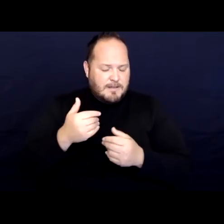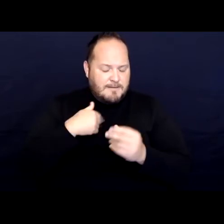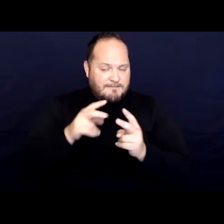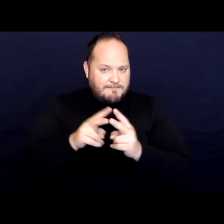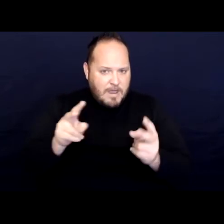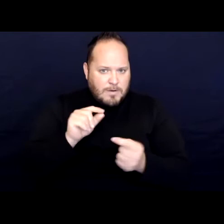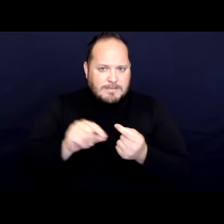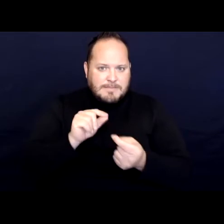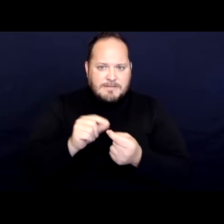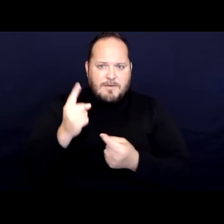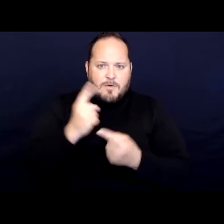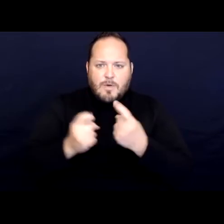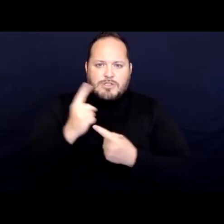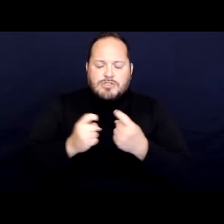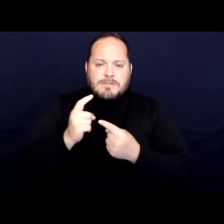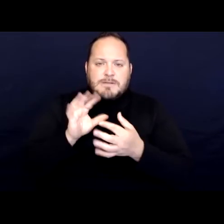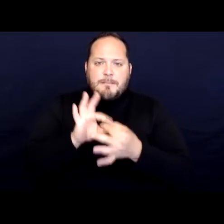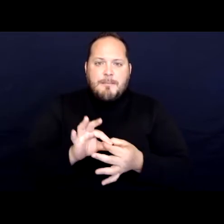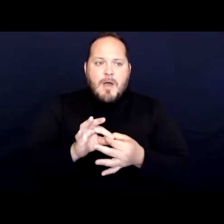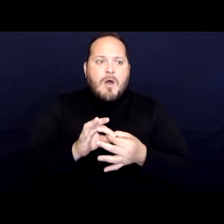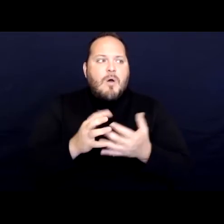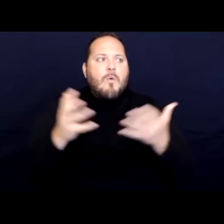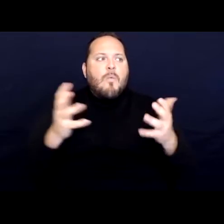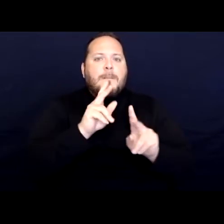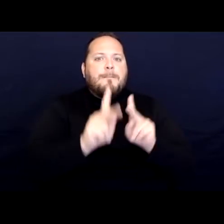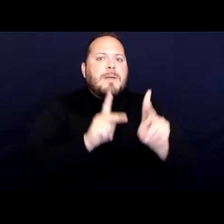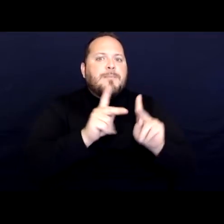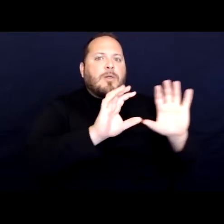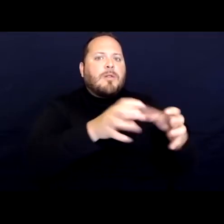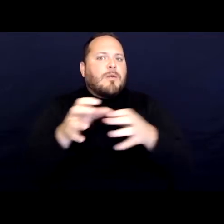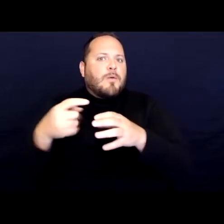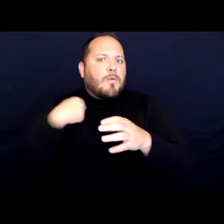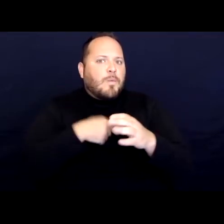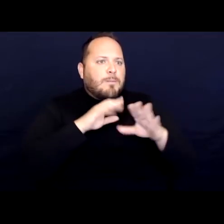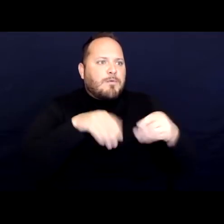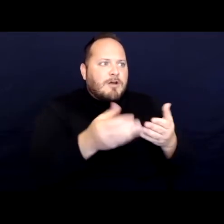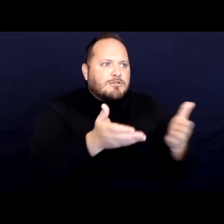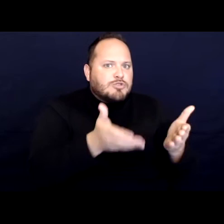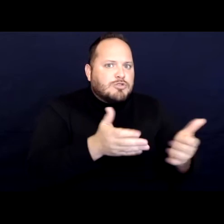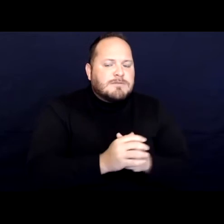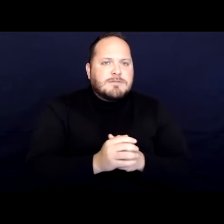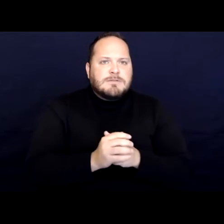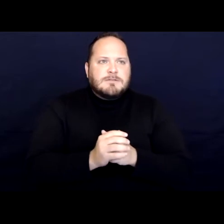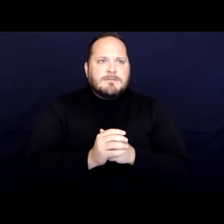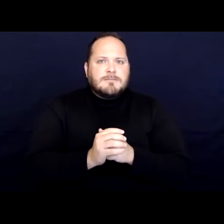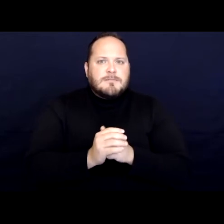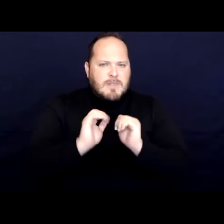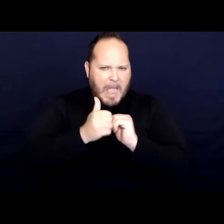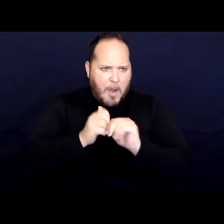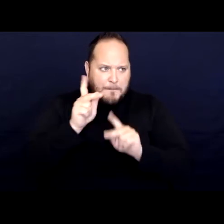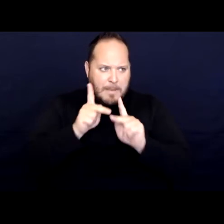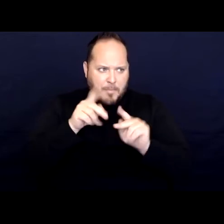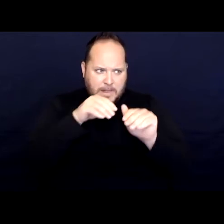about the population that we serve, how people came in and out, what our